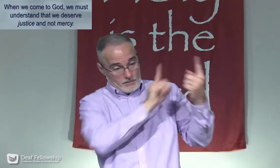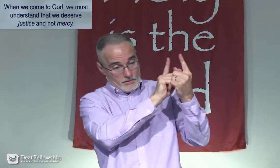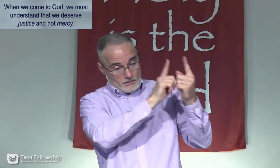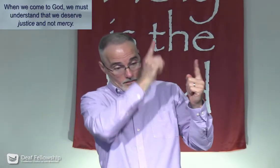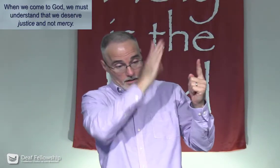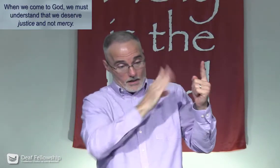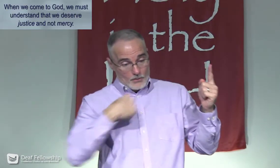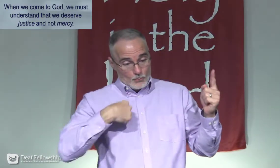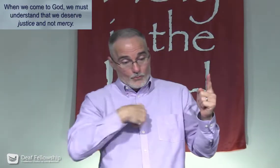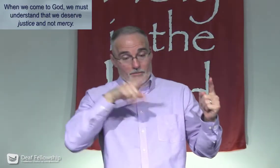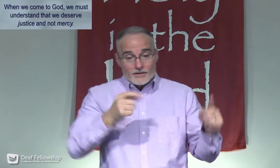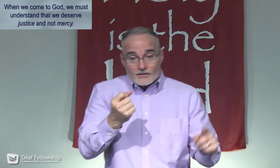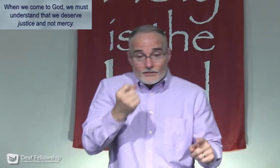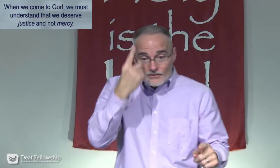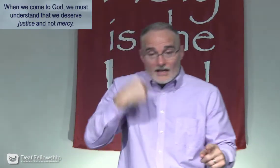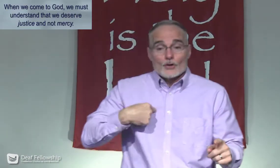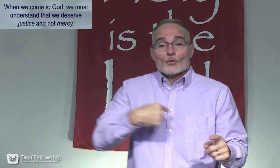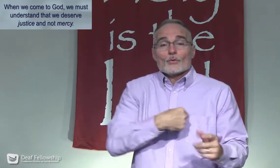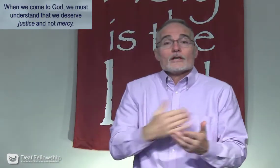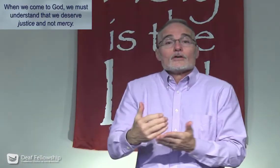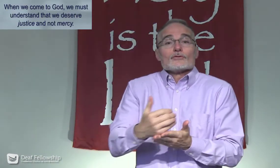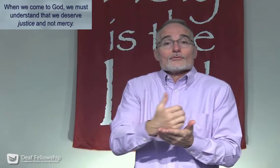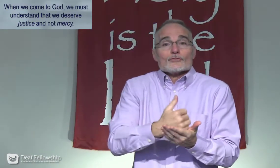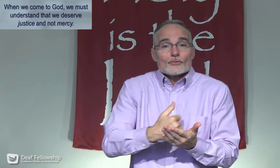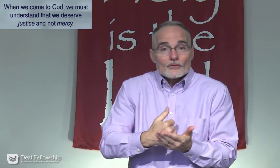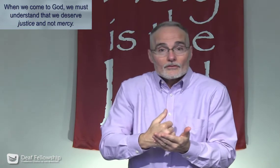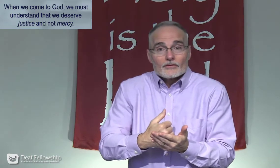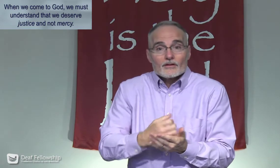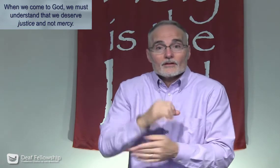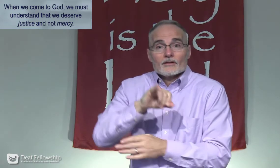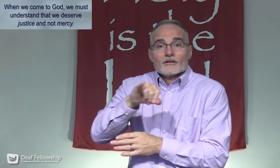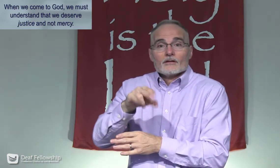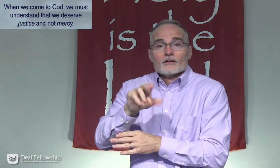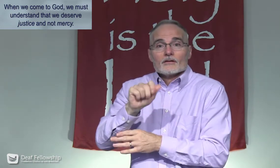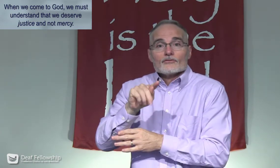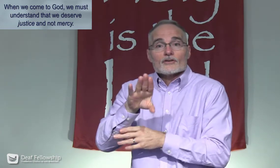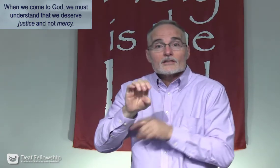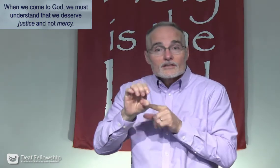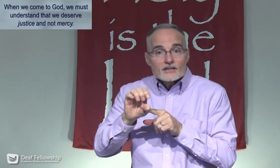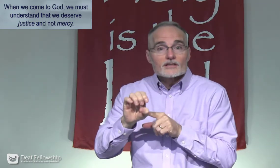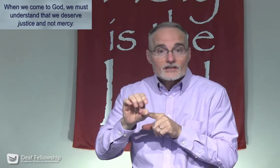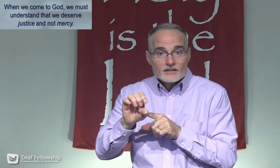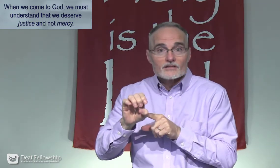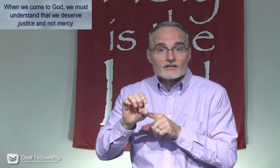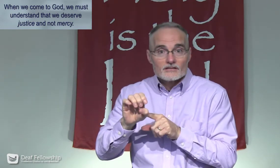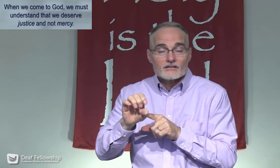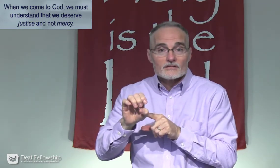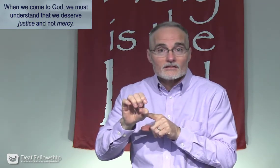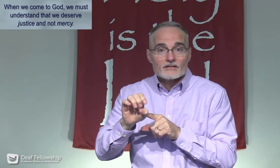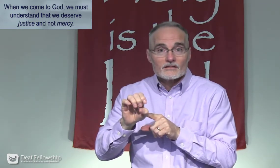When we come to God, we must understand that we deserve justice,